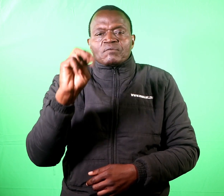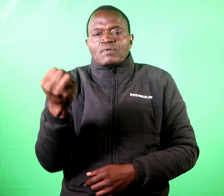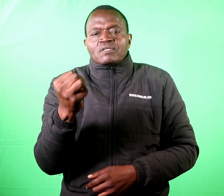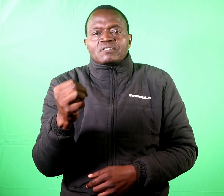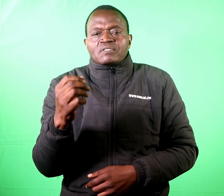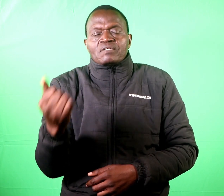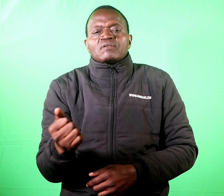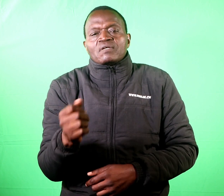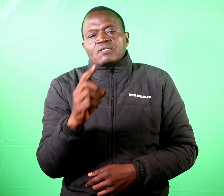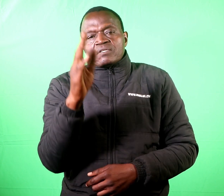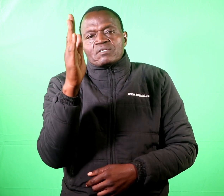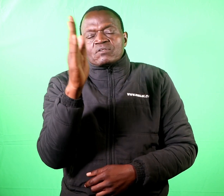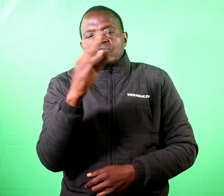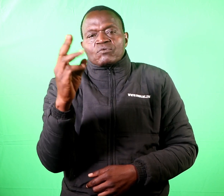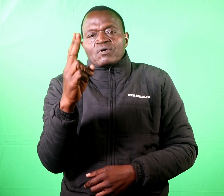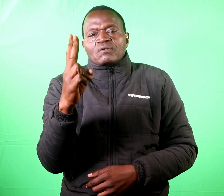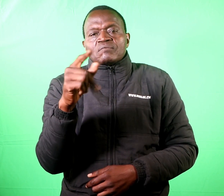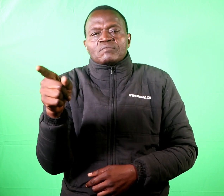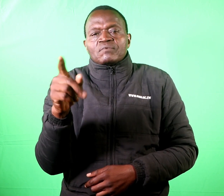months age group, respectively.